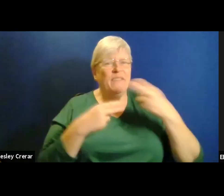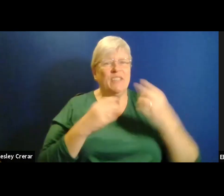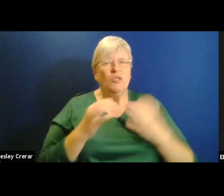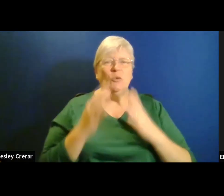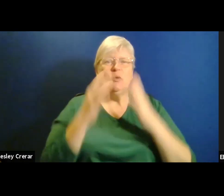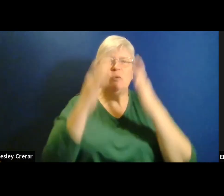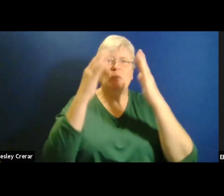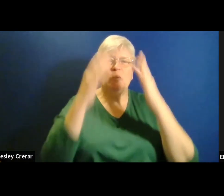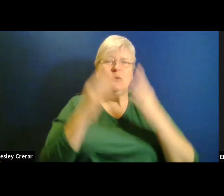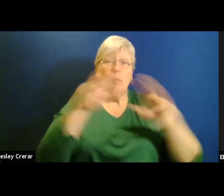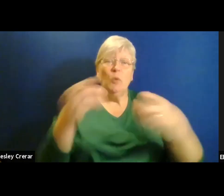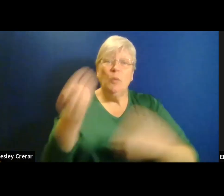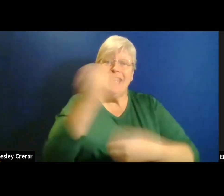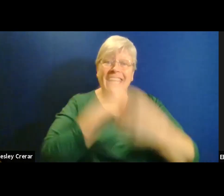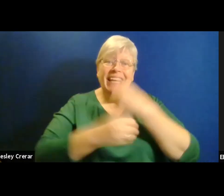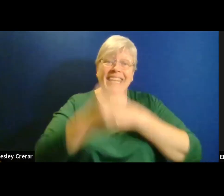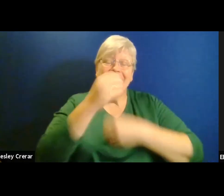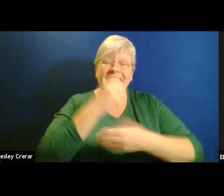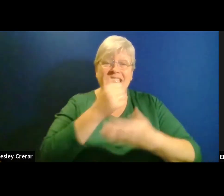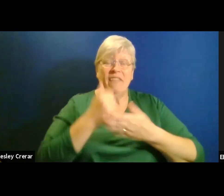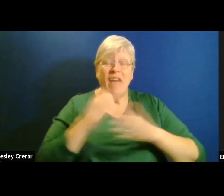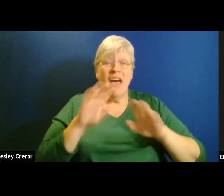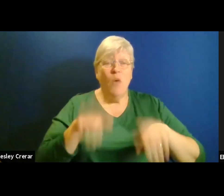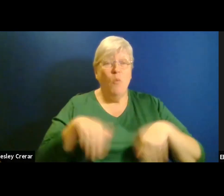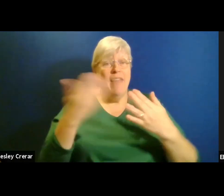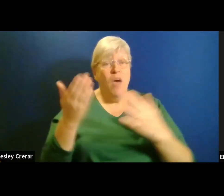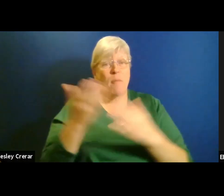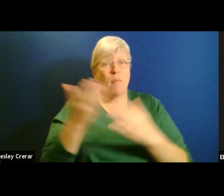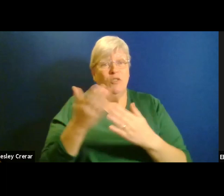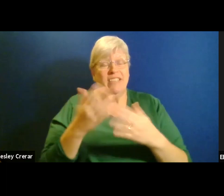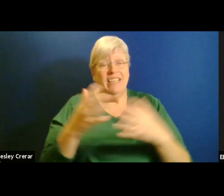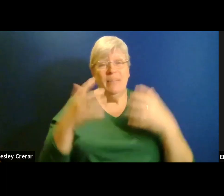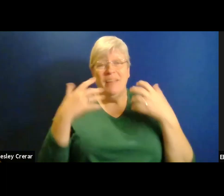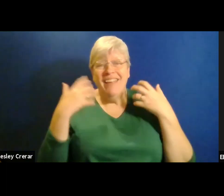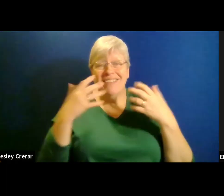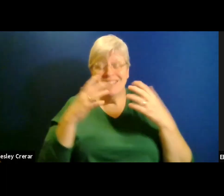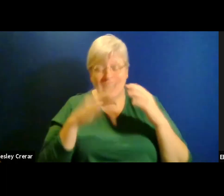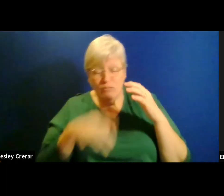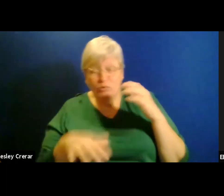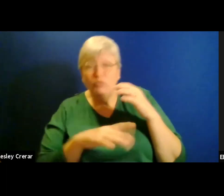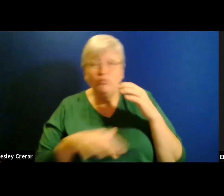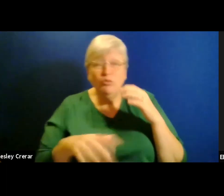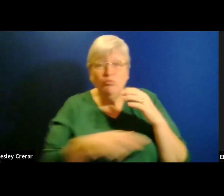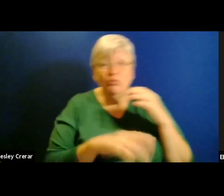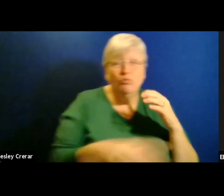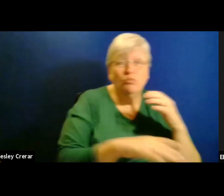as advised without moderation, little cats clustering below tables sleek and cared